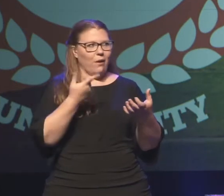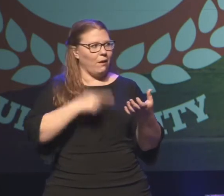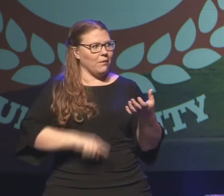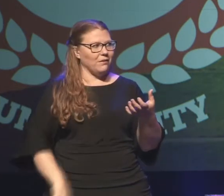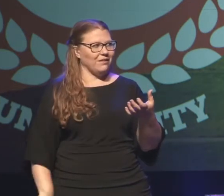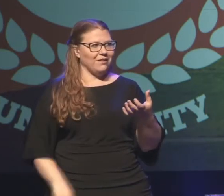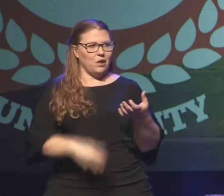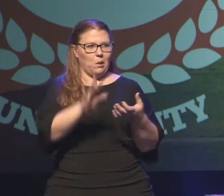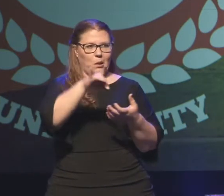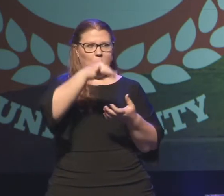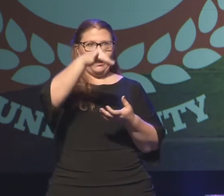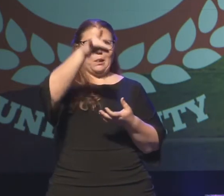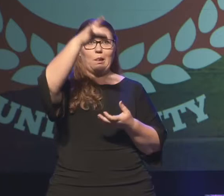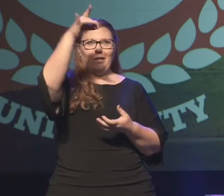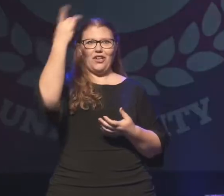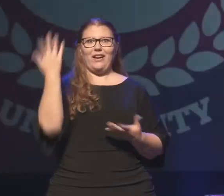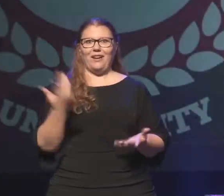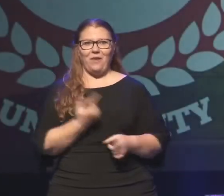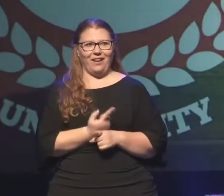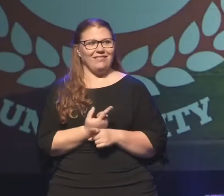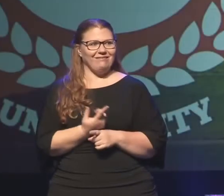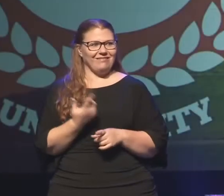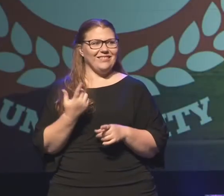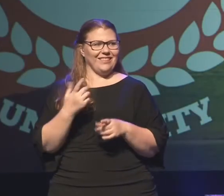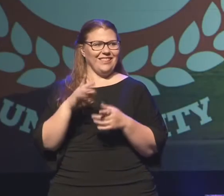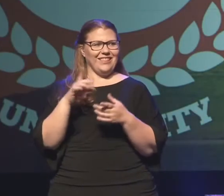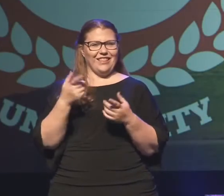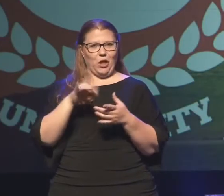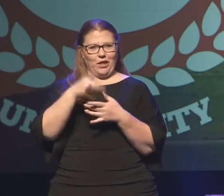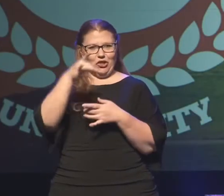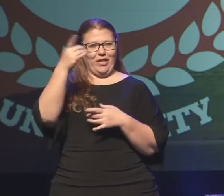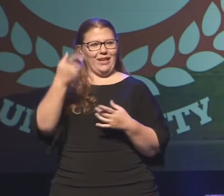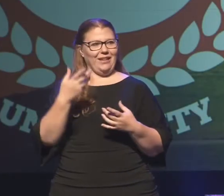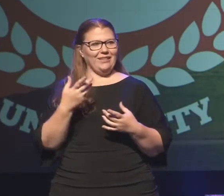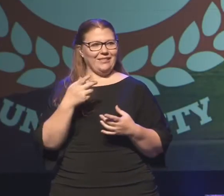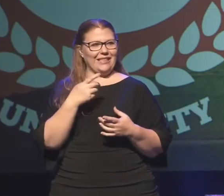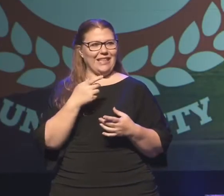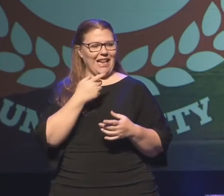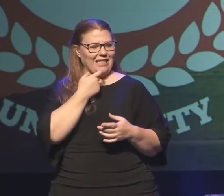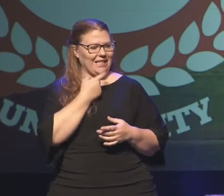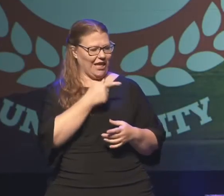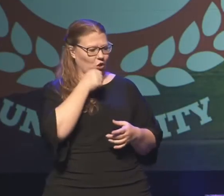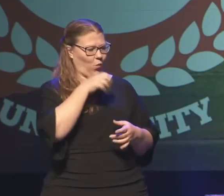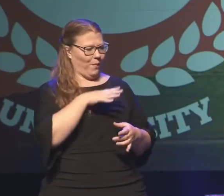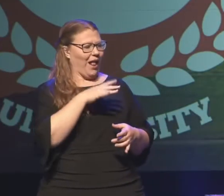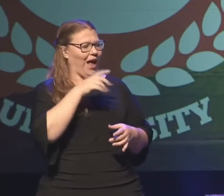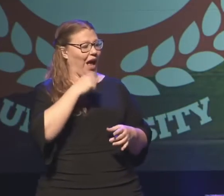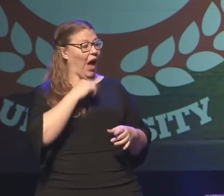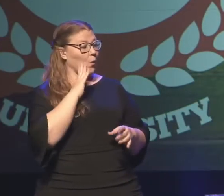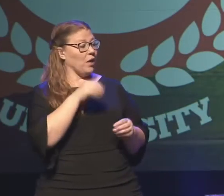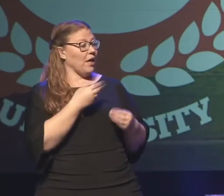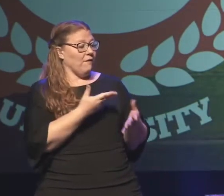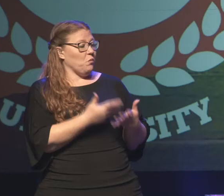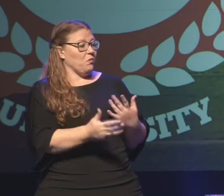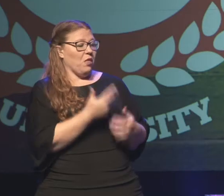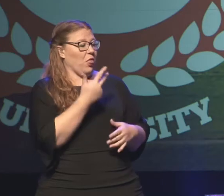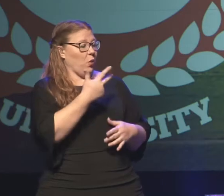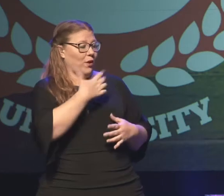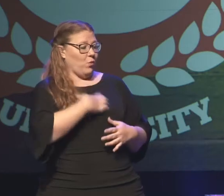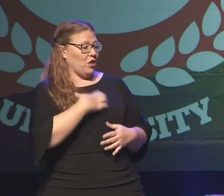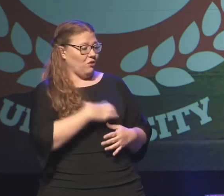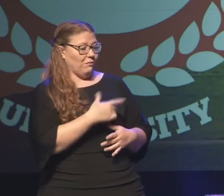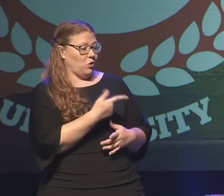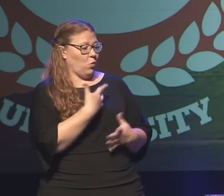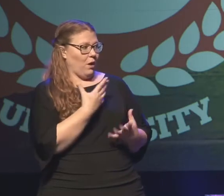out? A genie. That's right. A genie comes out and says to this woman, hey, I will give you any 3 wishes.